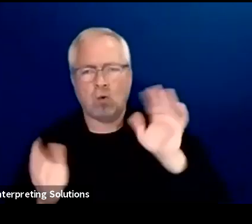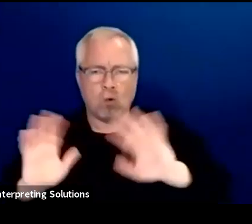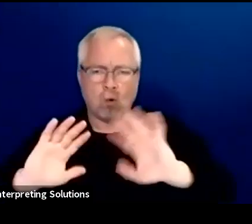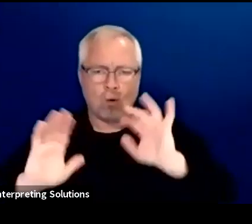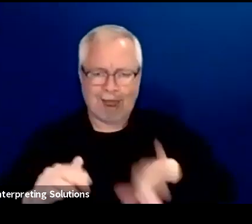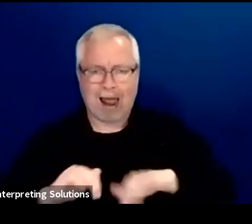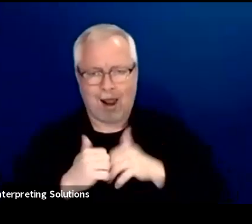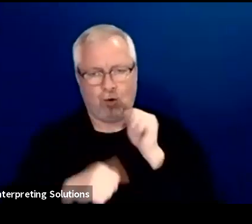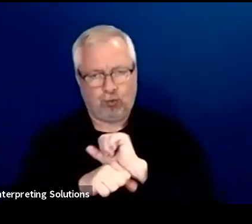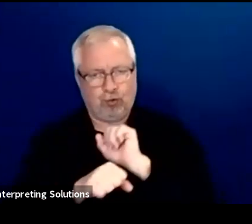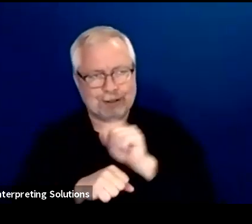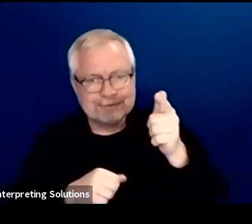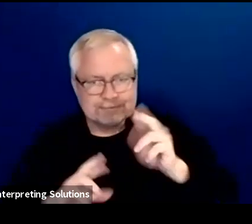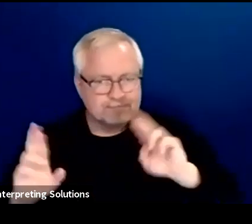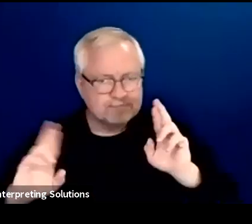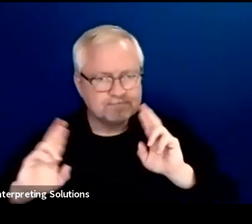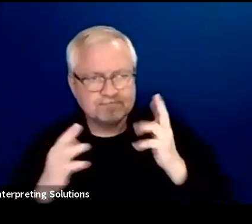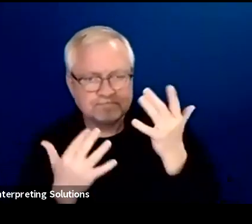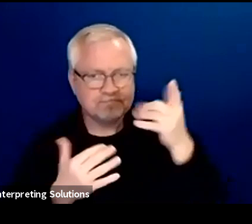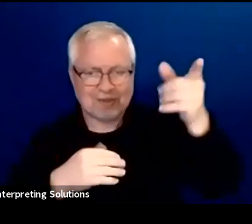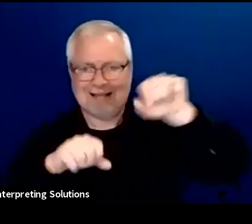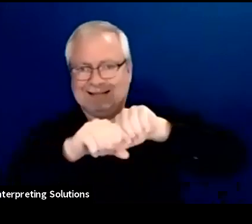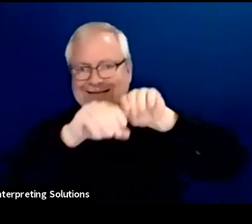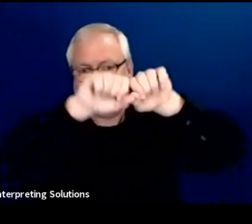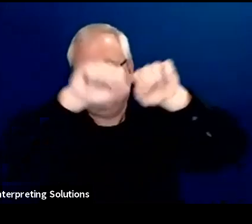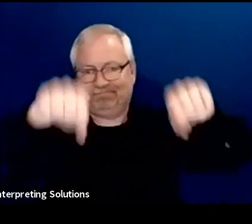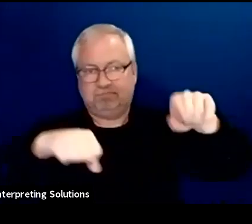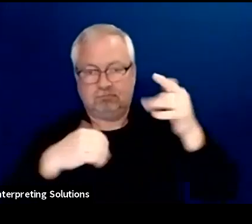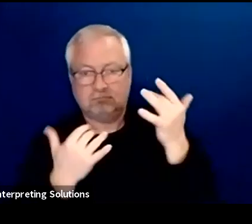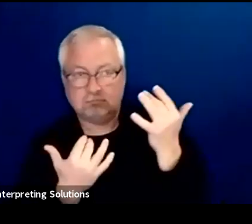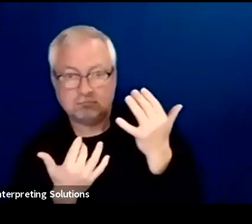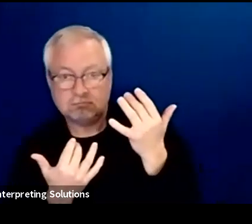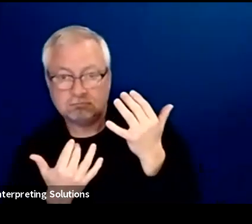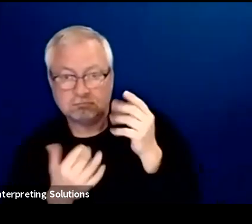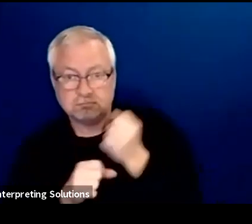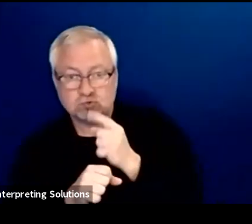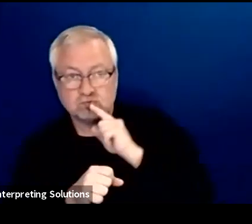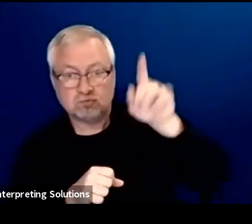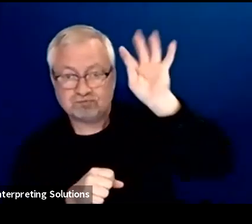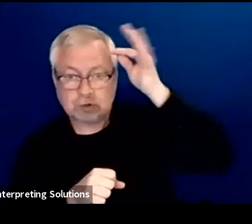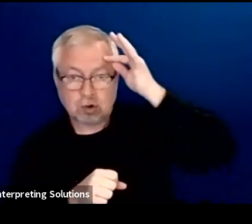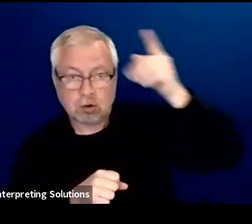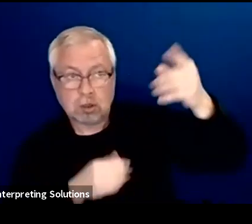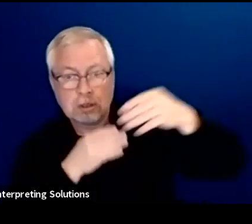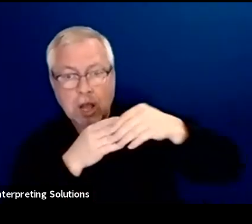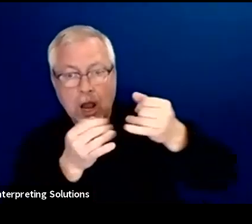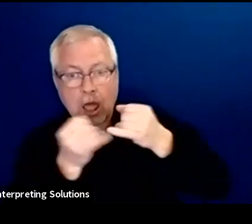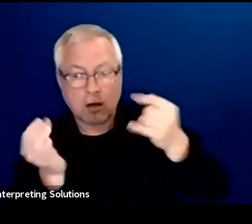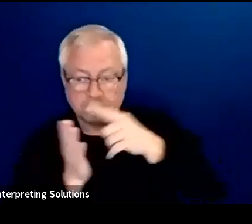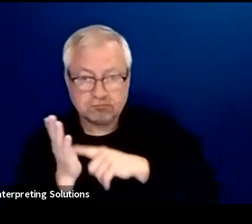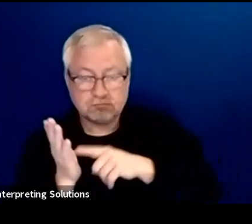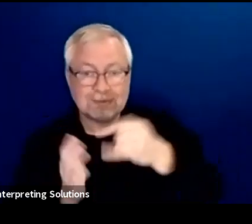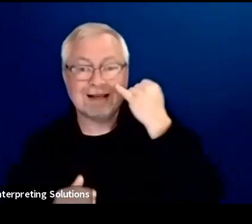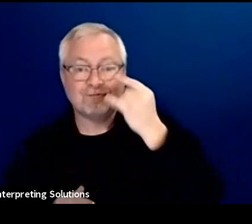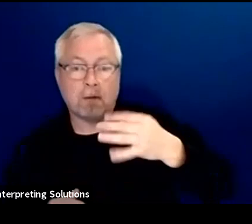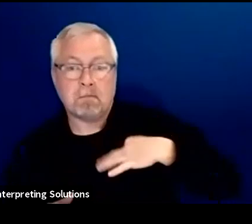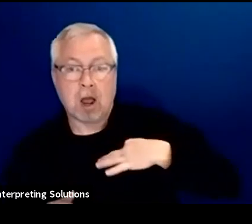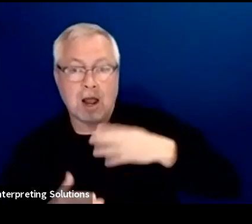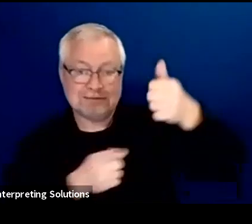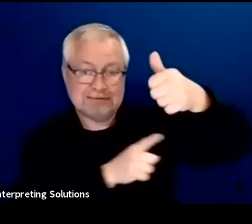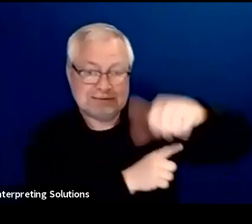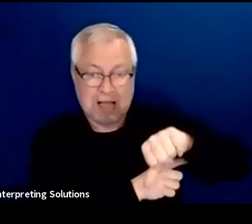to go as soon as that federal guidance comes. And if you've already applied and you've been denied, you have to do anything new, we will proactively reach